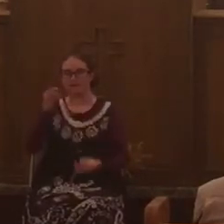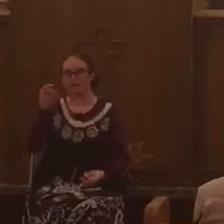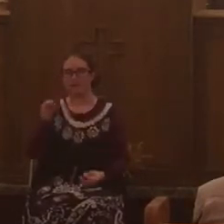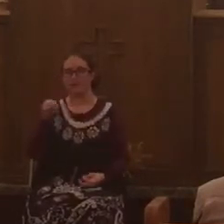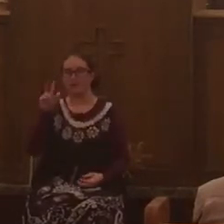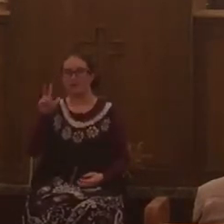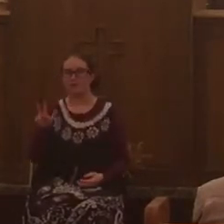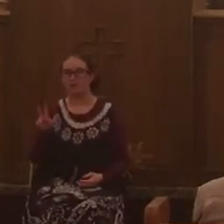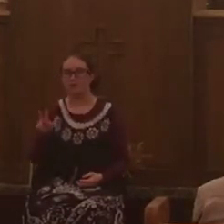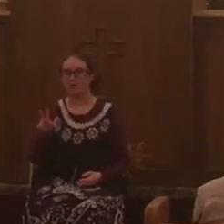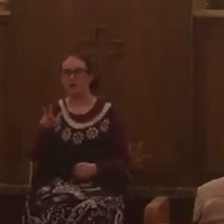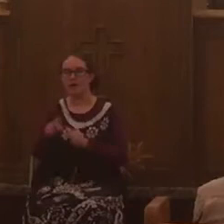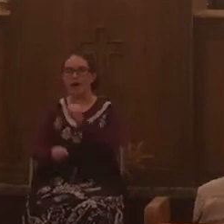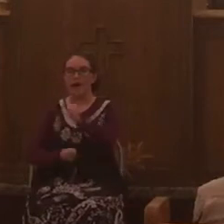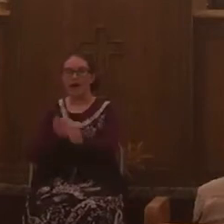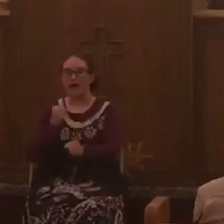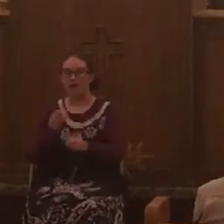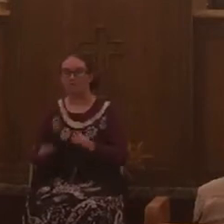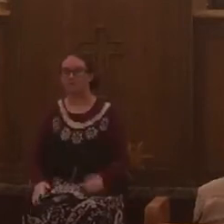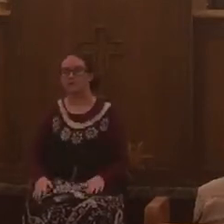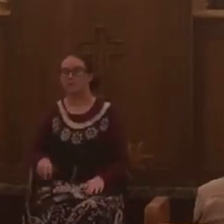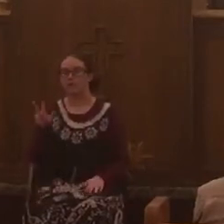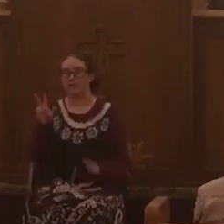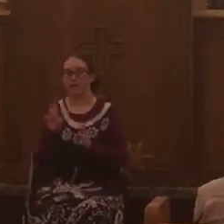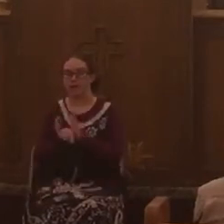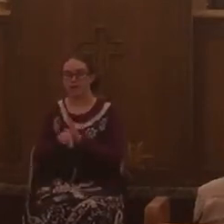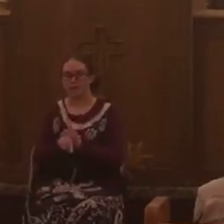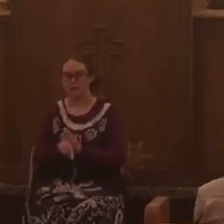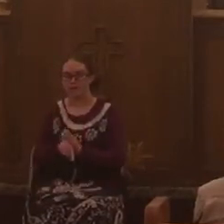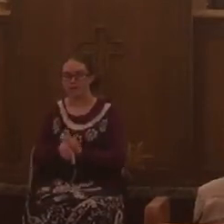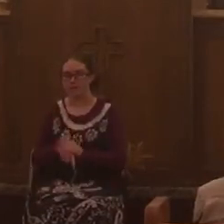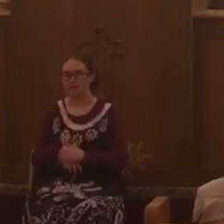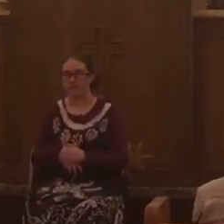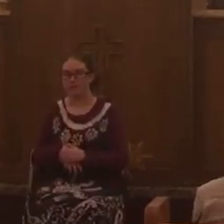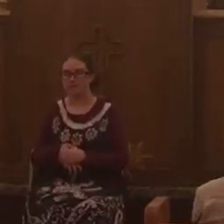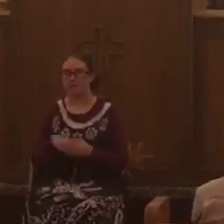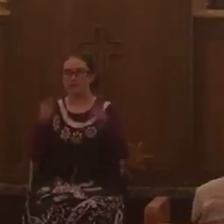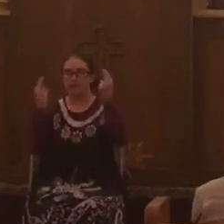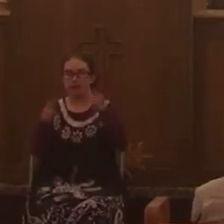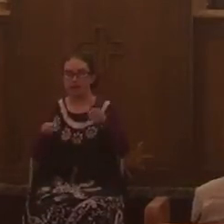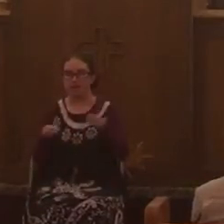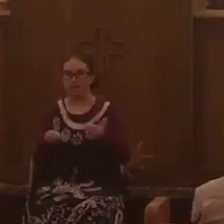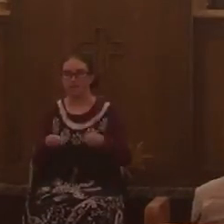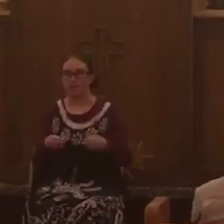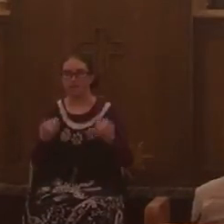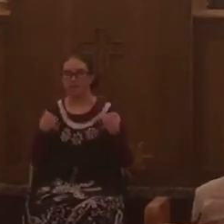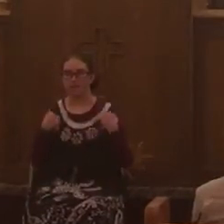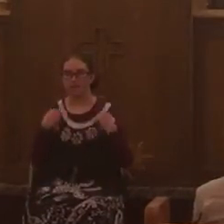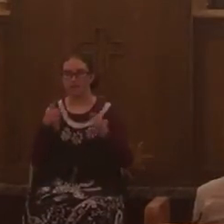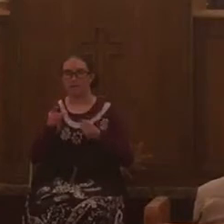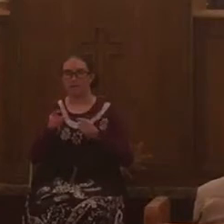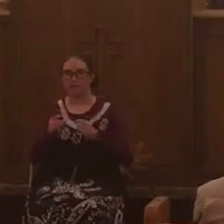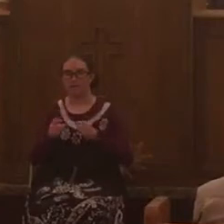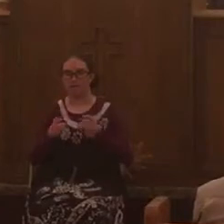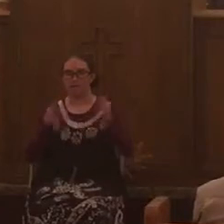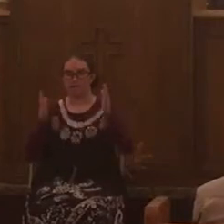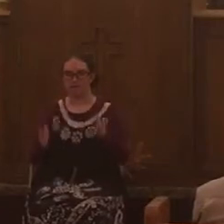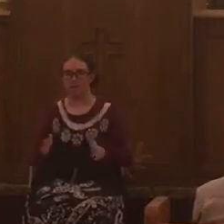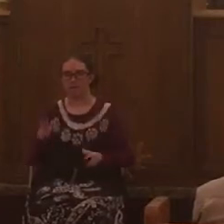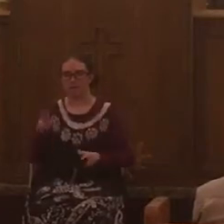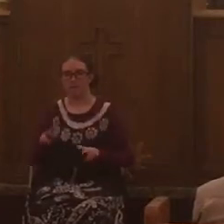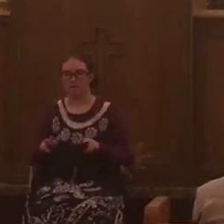we broke out into a prayer meeting with these kids. And they started praying. They got in the Spirit. We're praying in the Spirit. Some of them had never spoken tongues